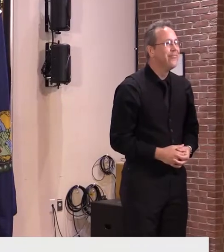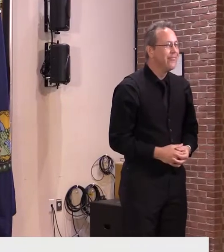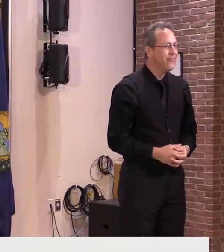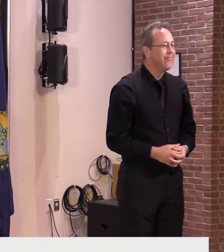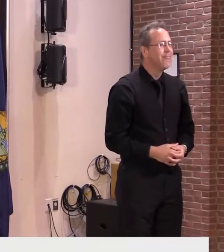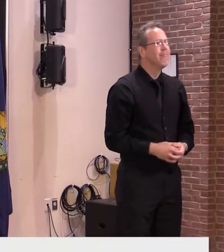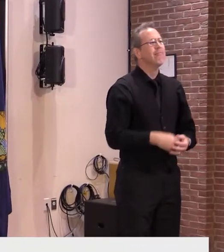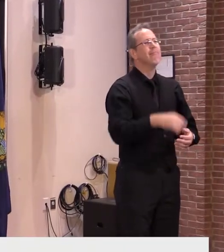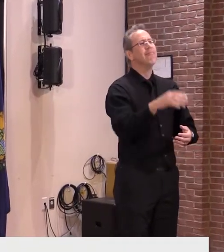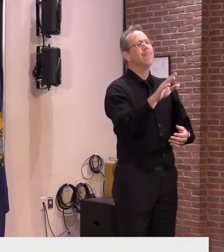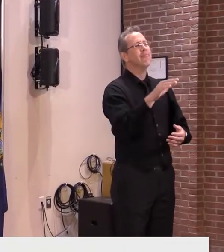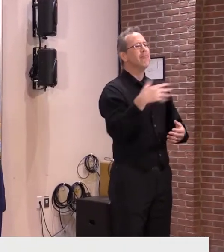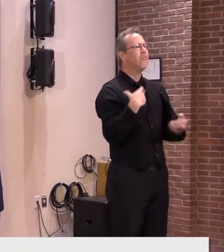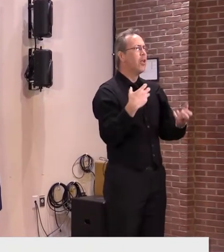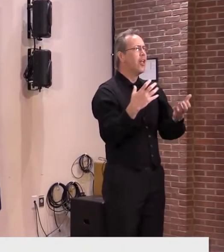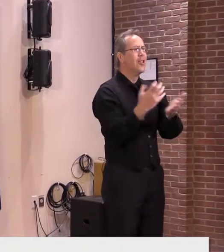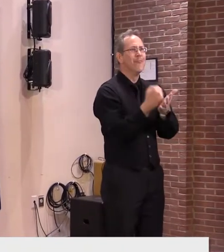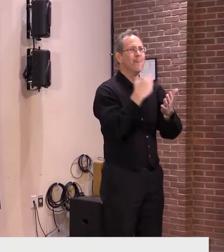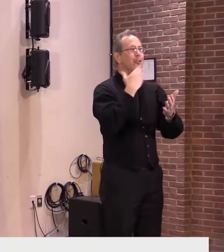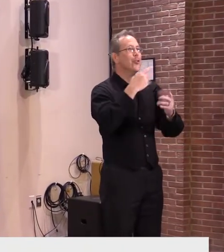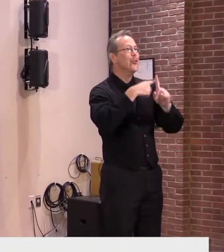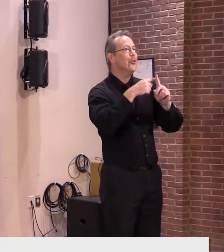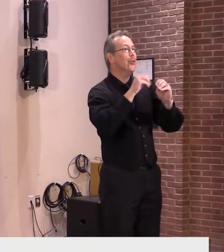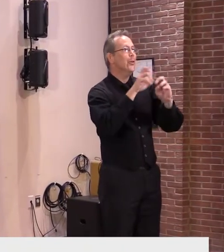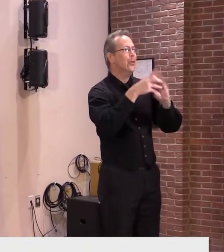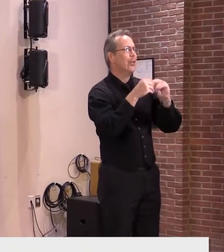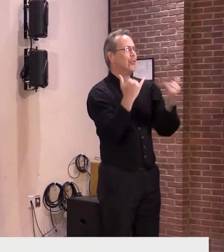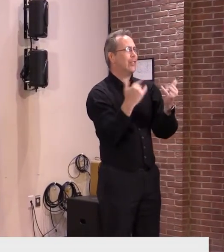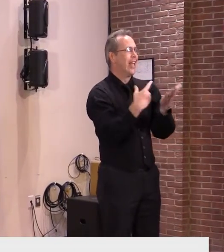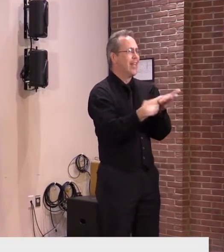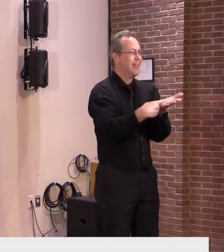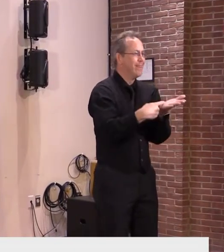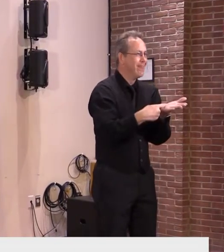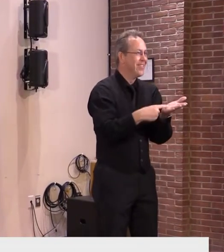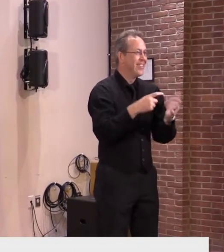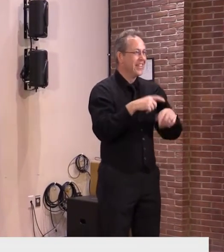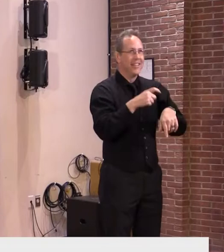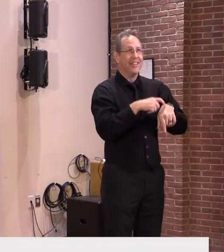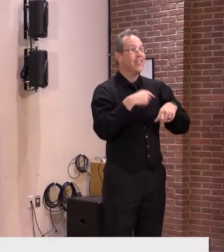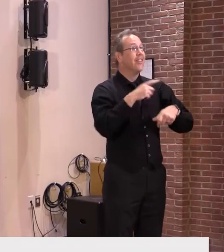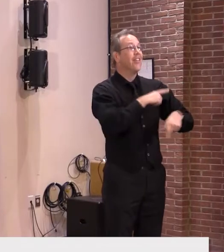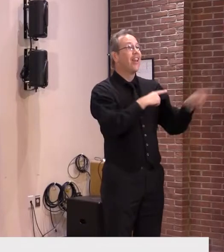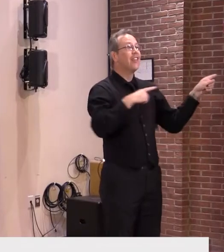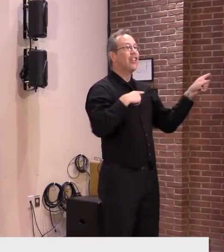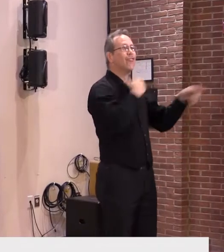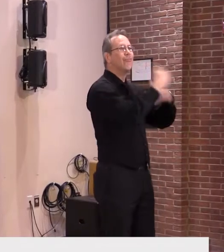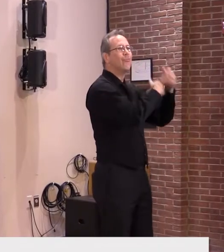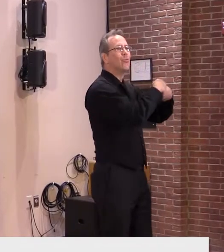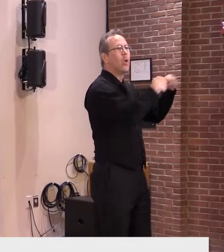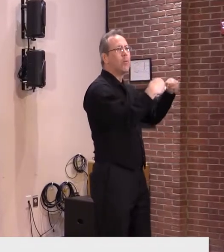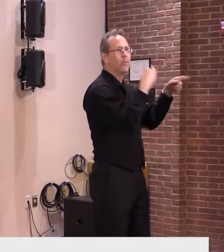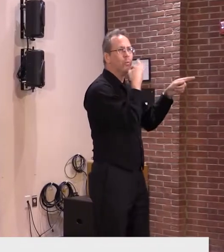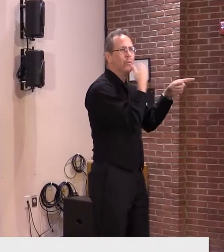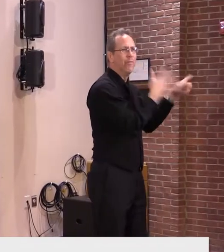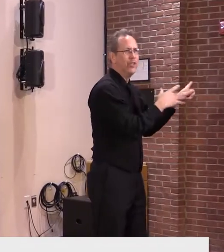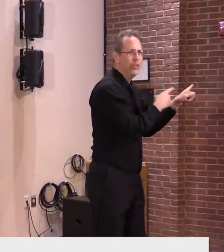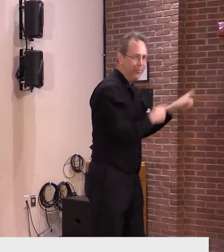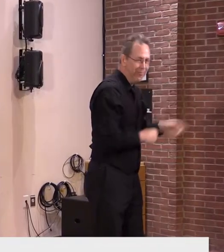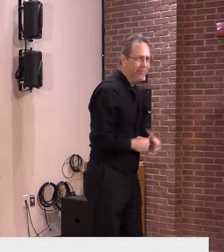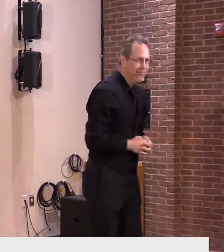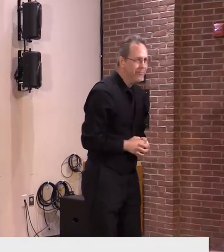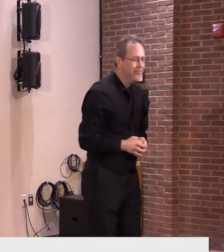We have good news to talk about today with a wrap-up of the legislative session. But I wanted to start by commenting on